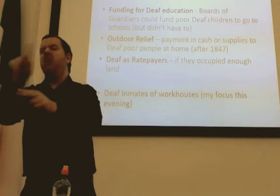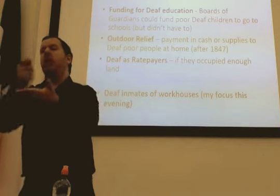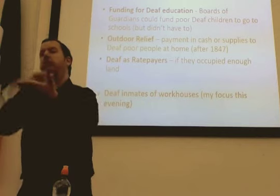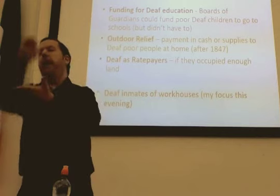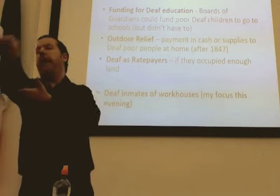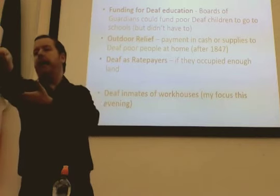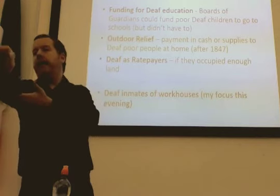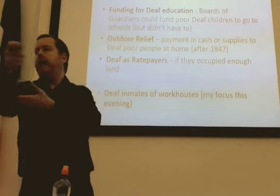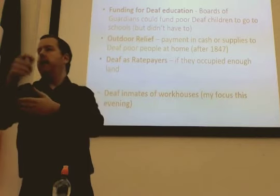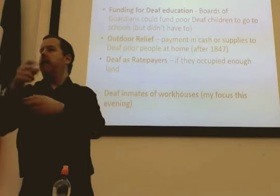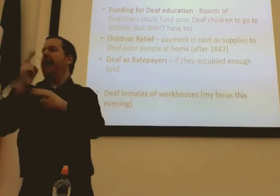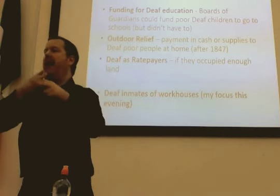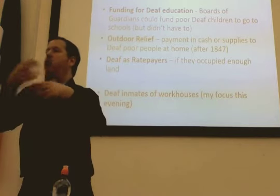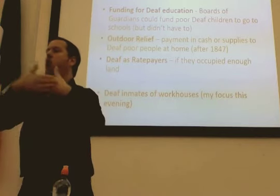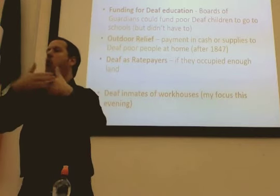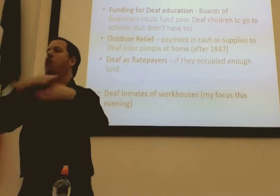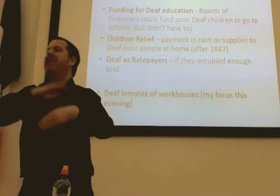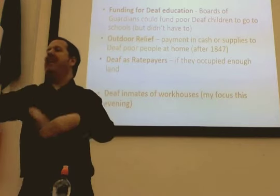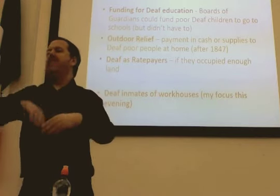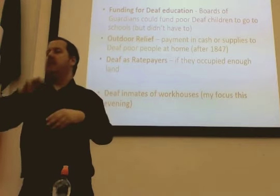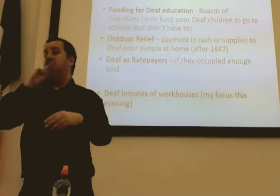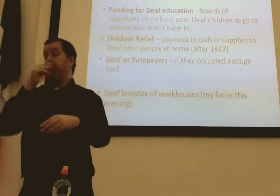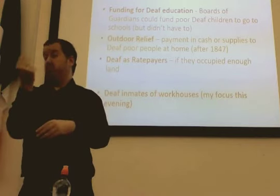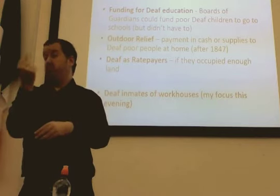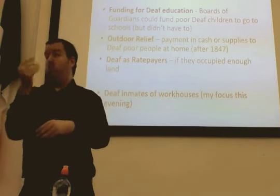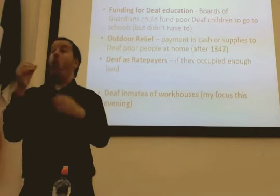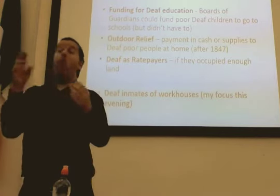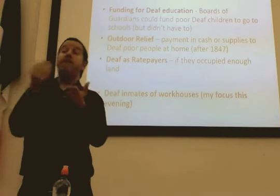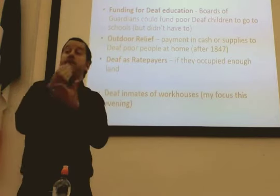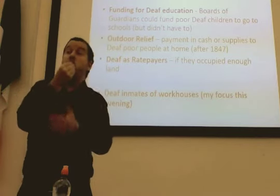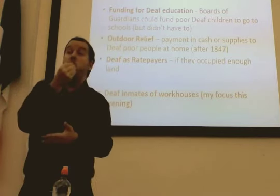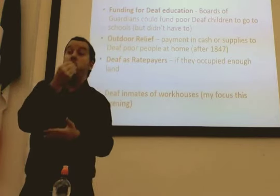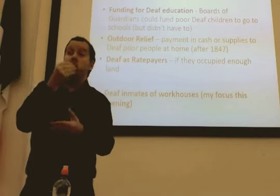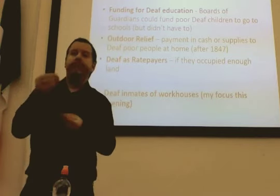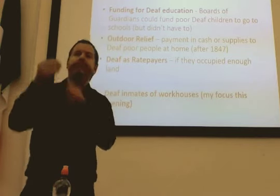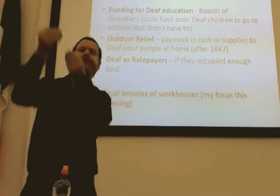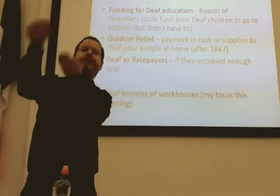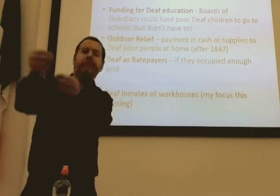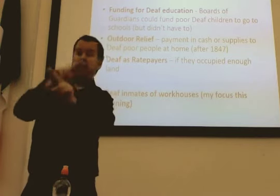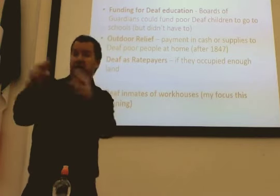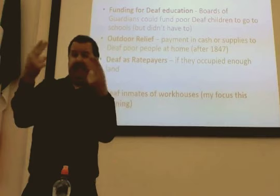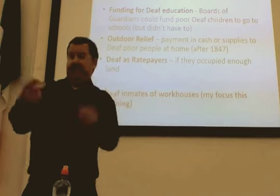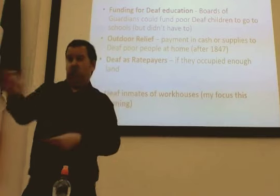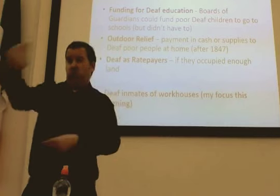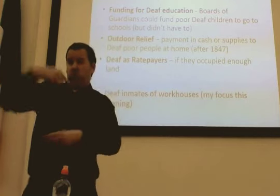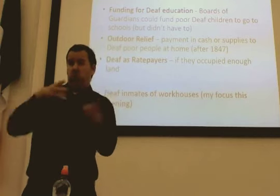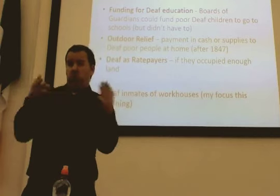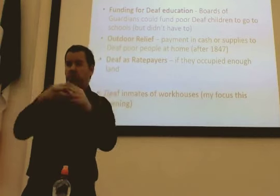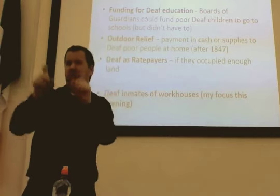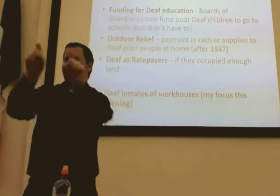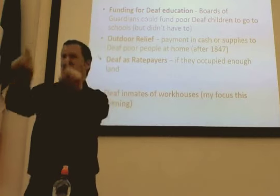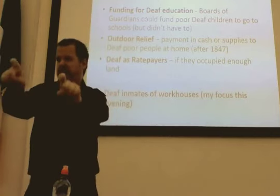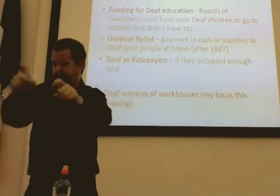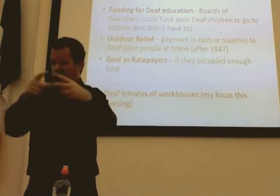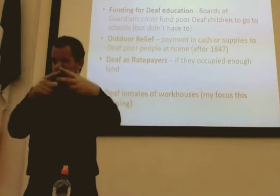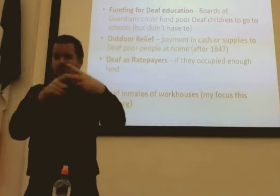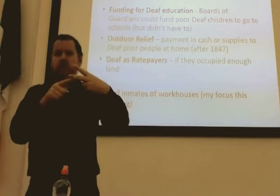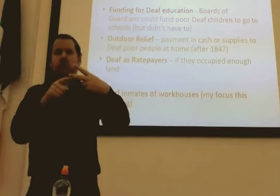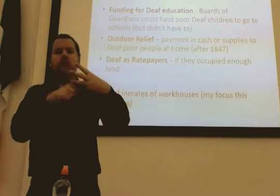a person was poor but didn't actually go into the workhouse, they were given subsistence or food, but they didn't actually have to enter the